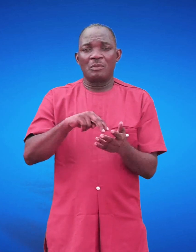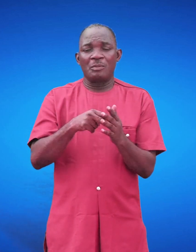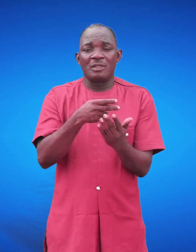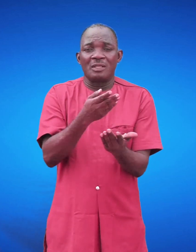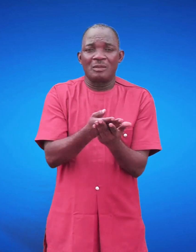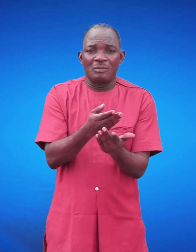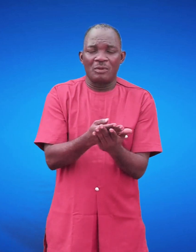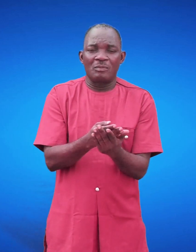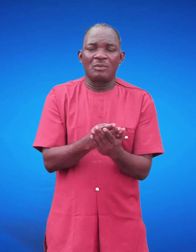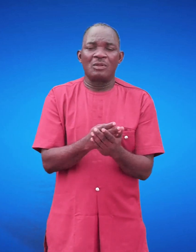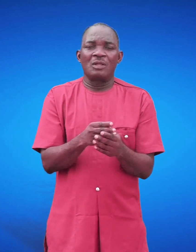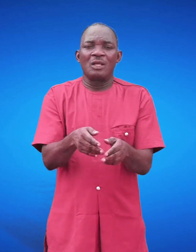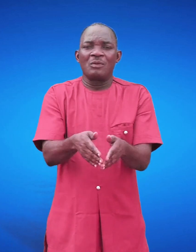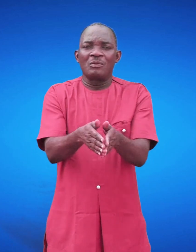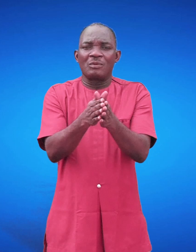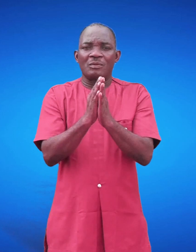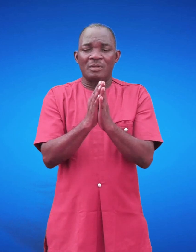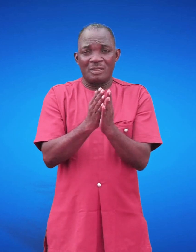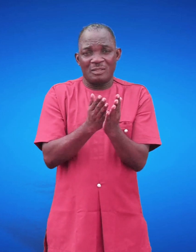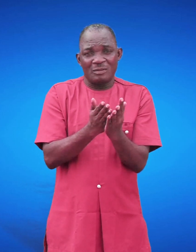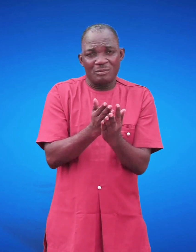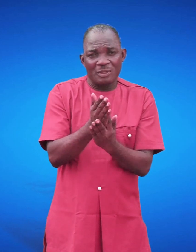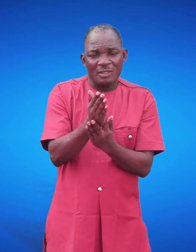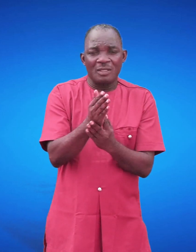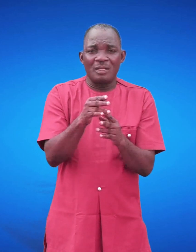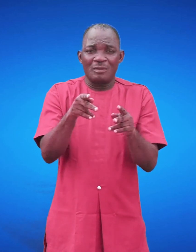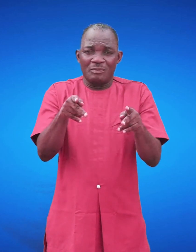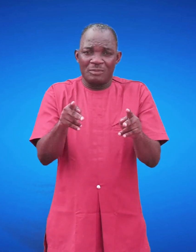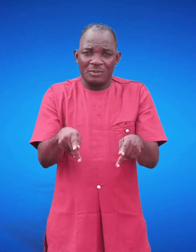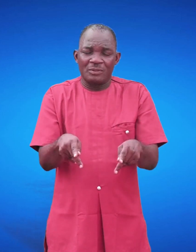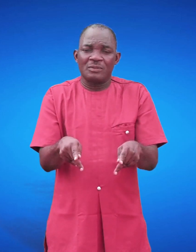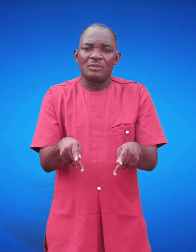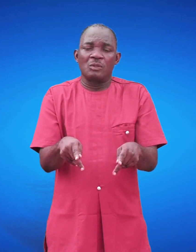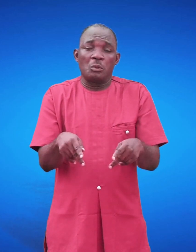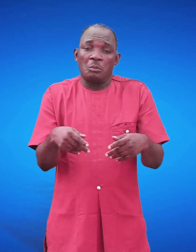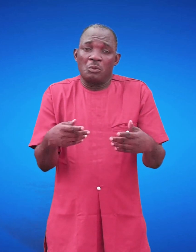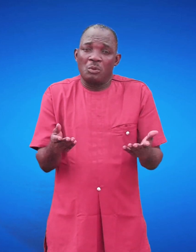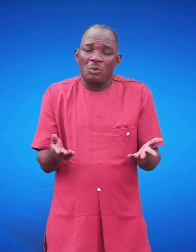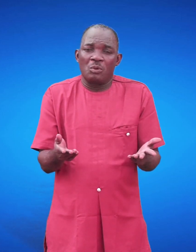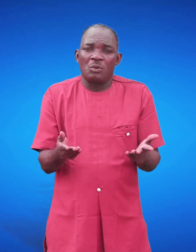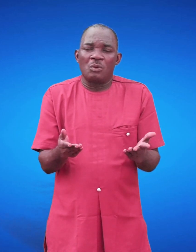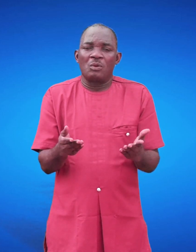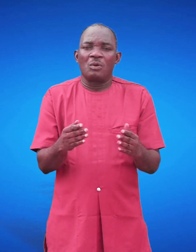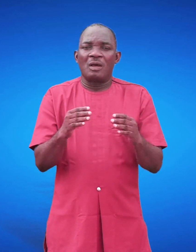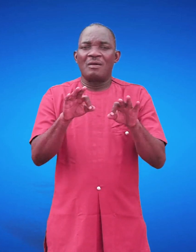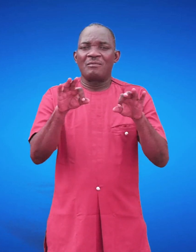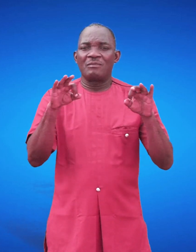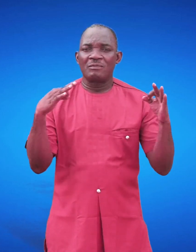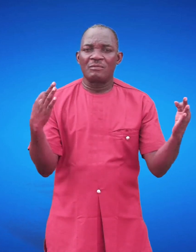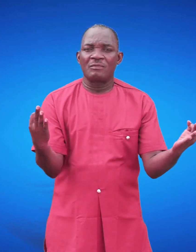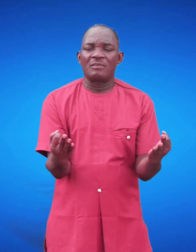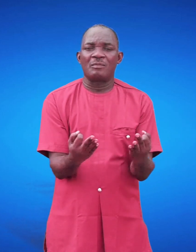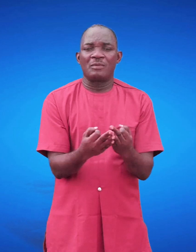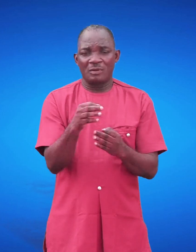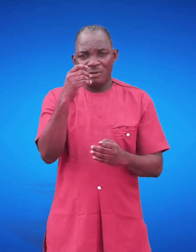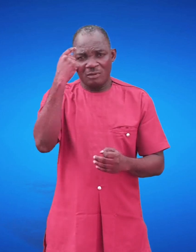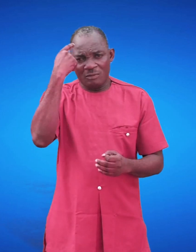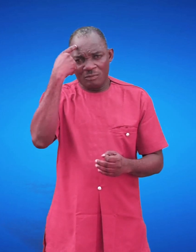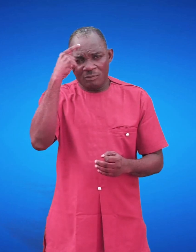a request by a person or a household for a